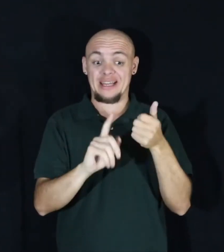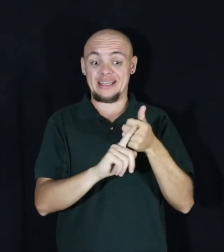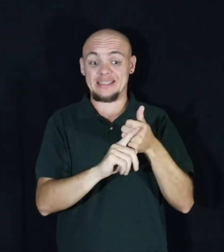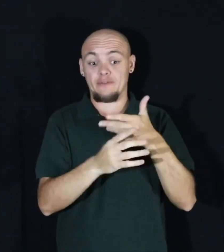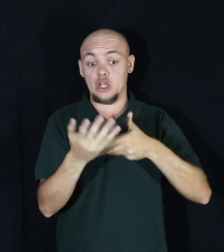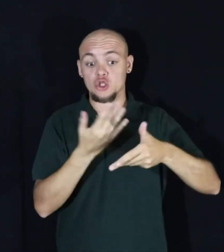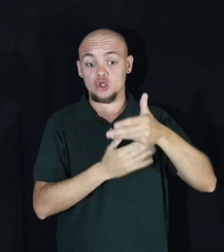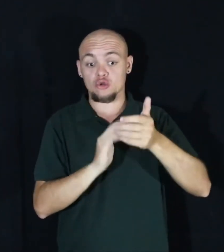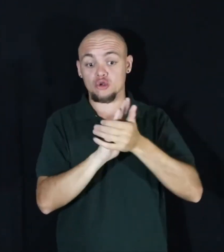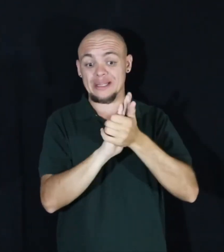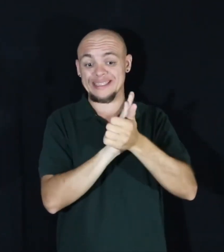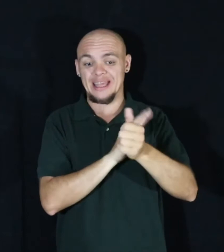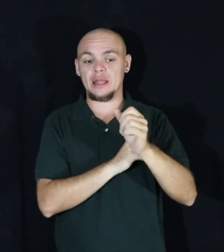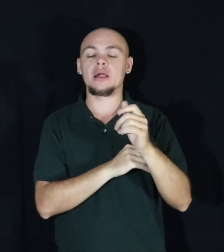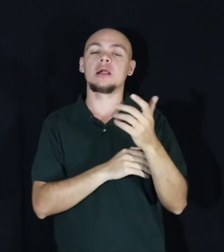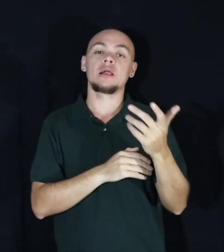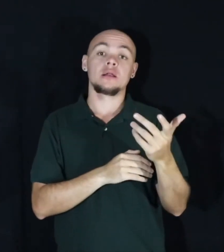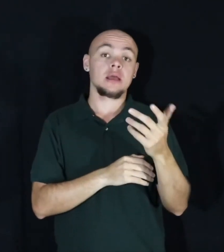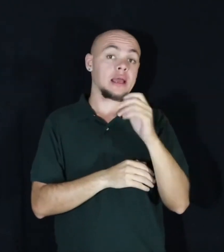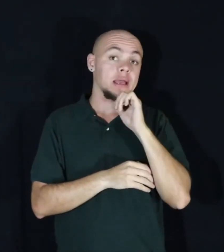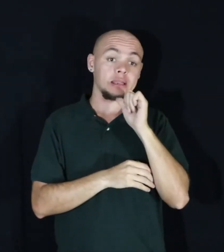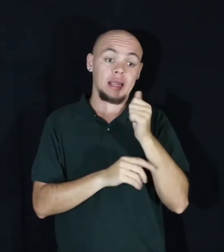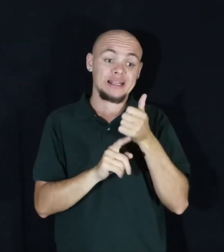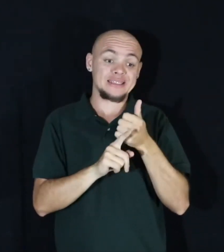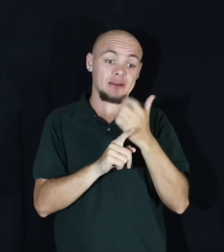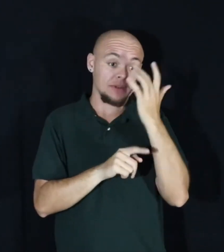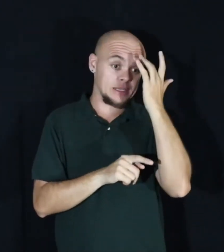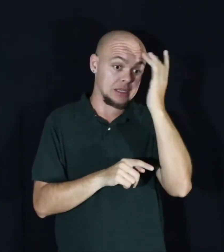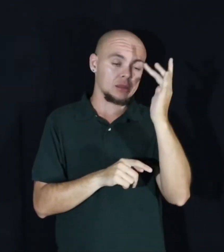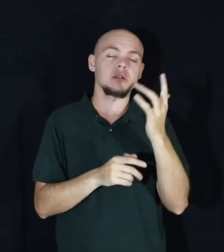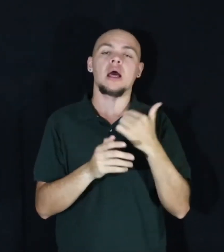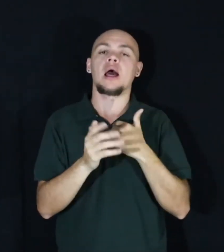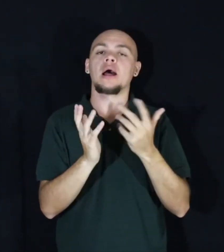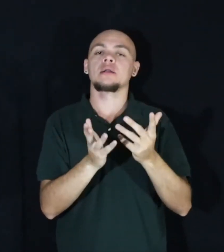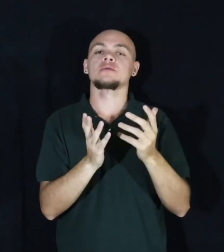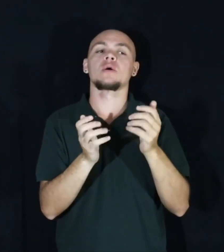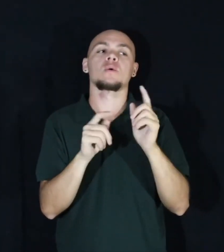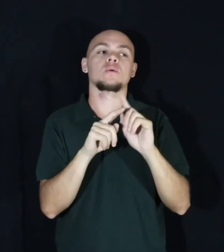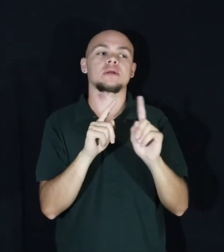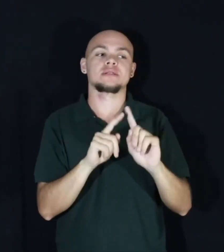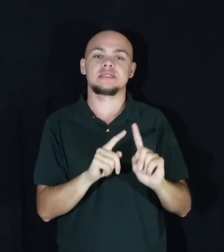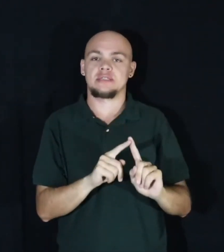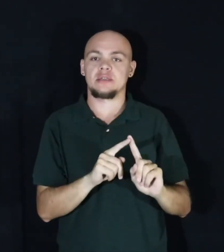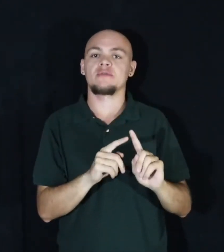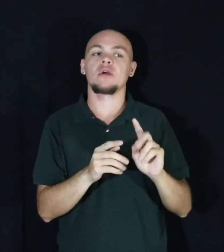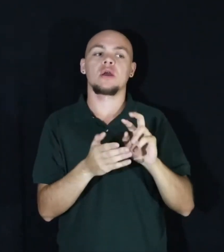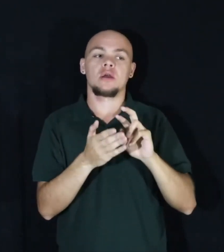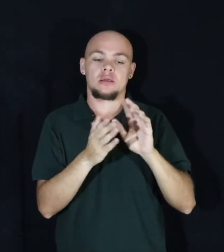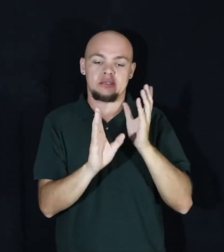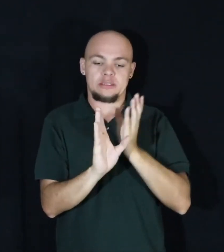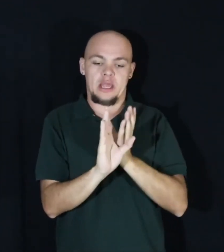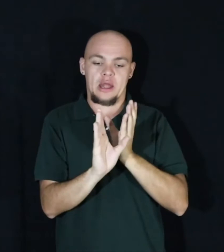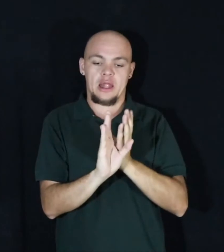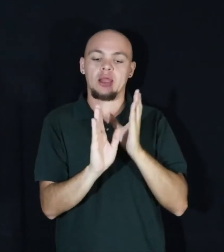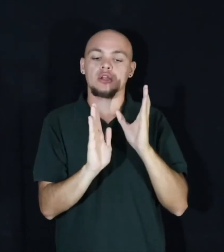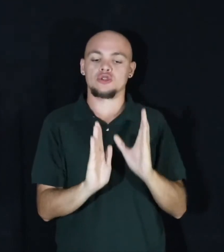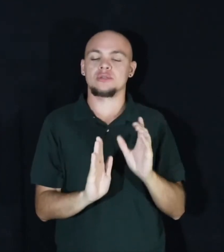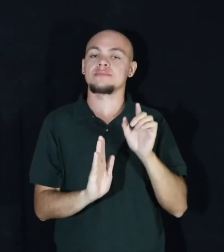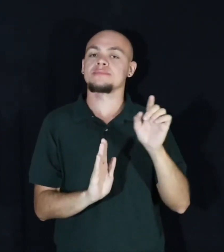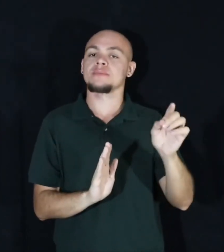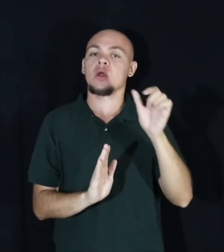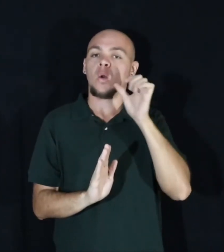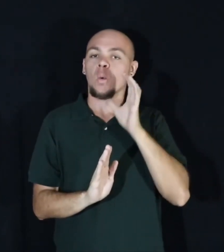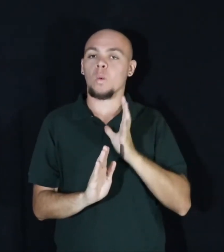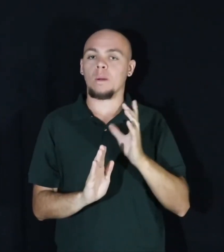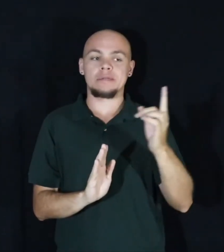set, or rather than an intelligence? I went and talked to Colleen Knudsen, ISP school psychologist, and she explained to